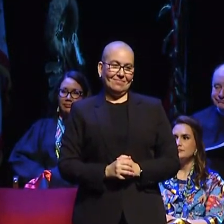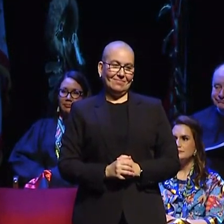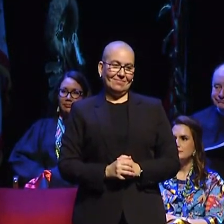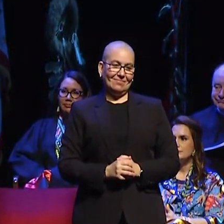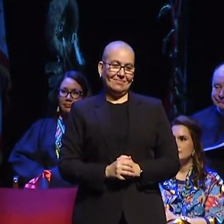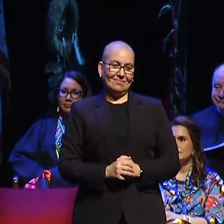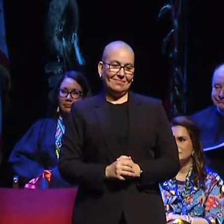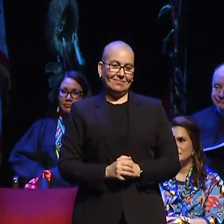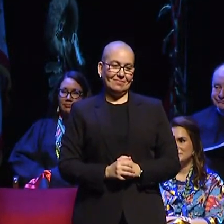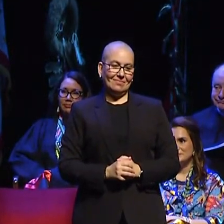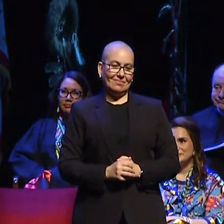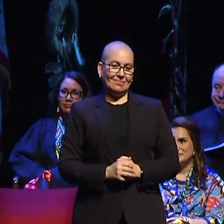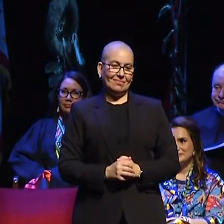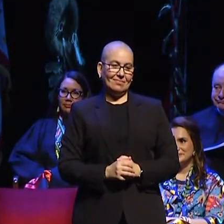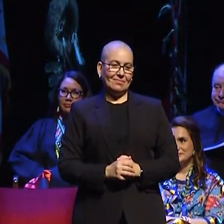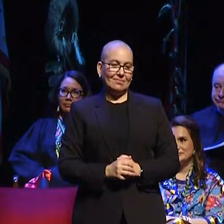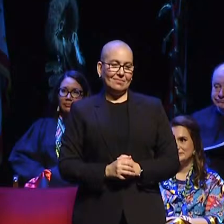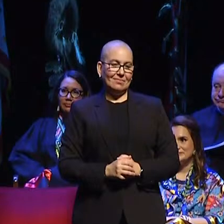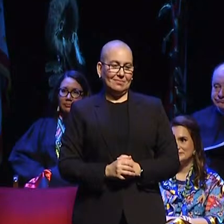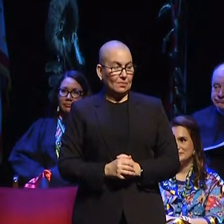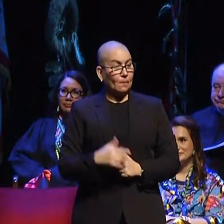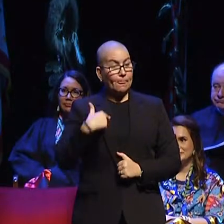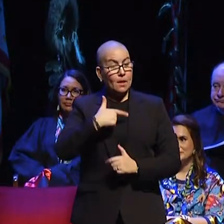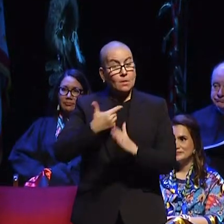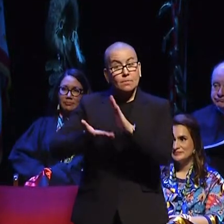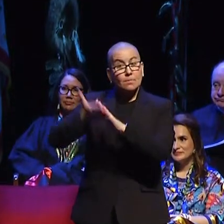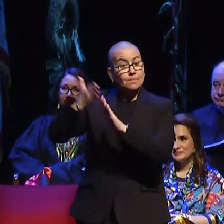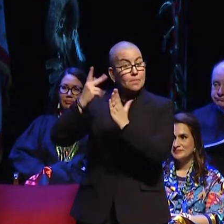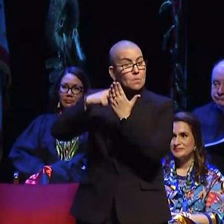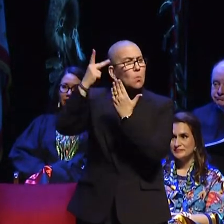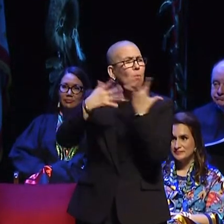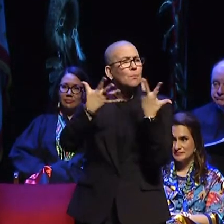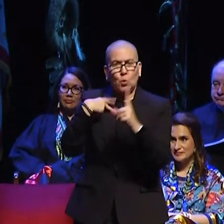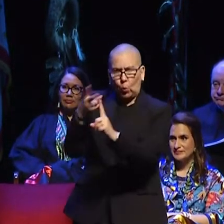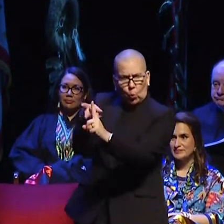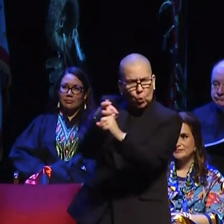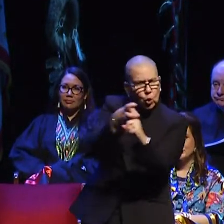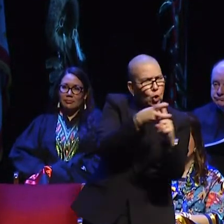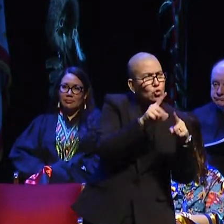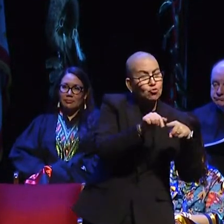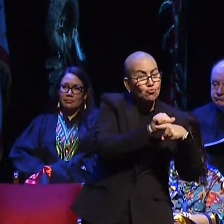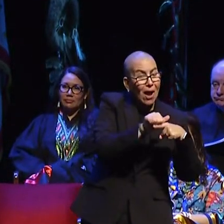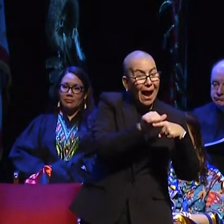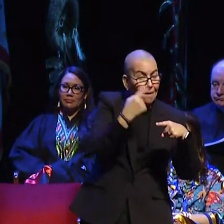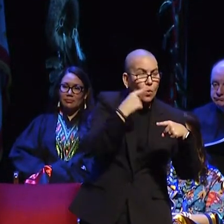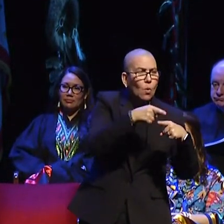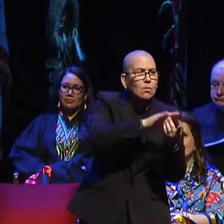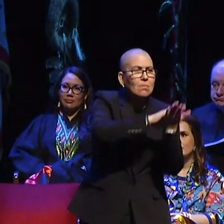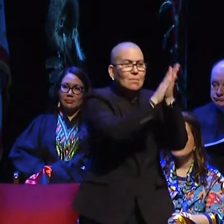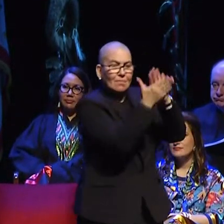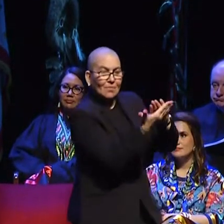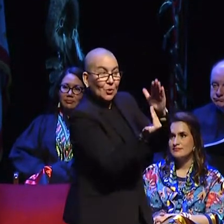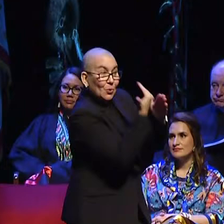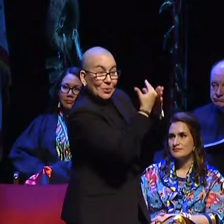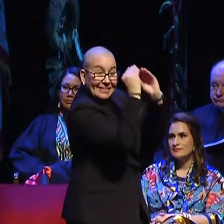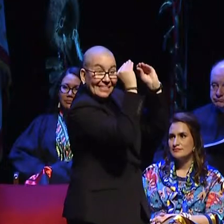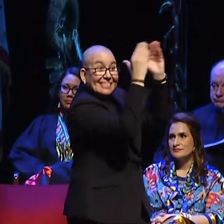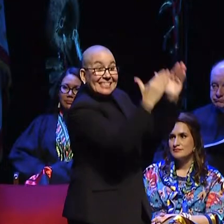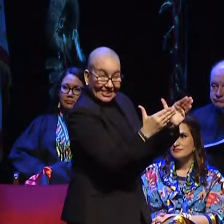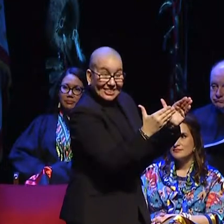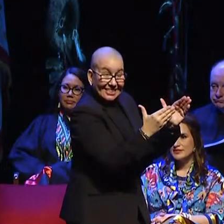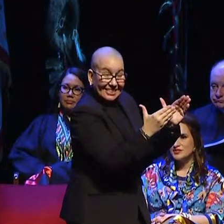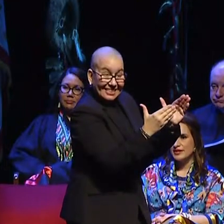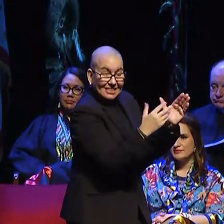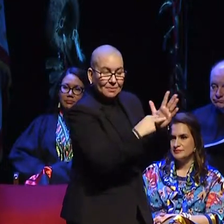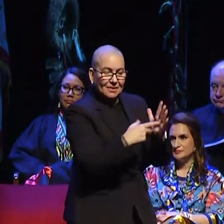We will fund programs to recruit and train the next generations of teachers so a diverse generation of students has an equally diverse generation